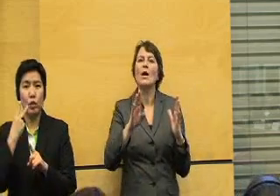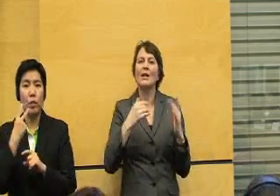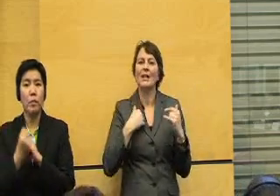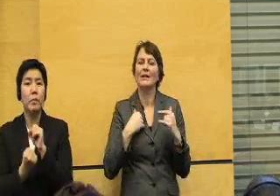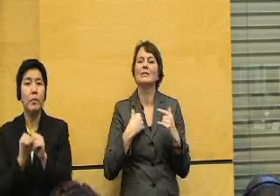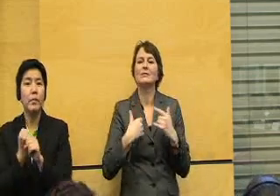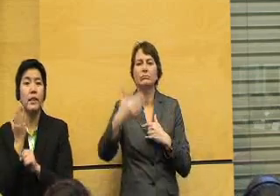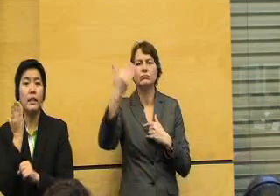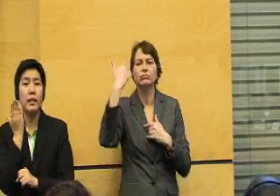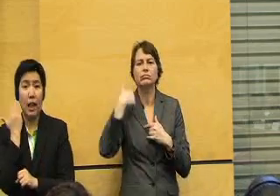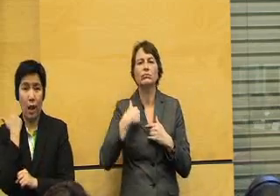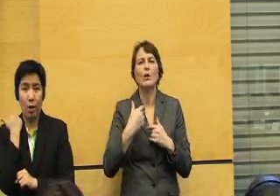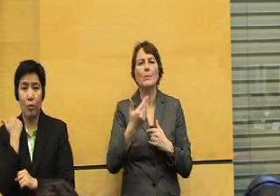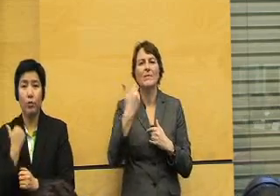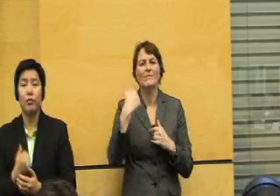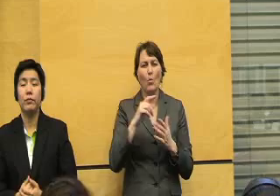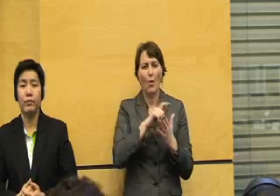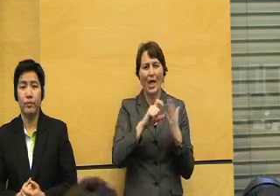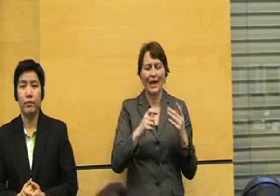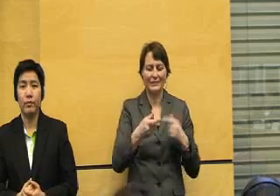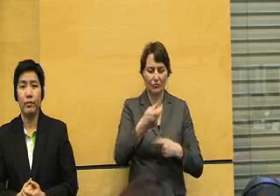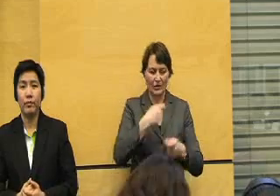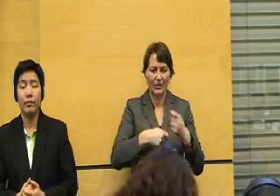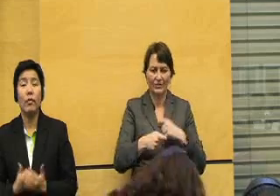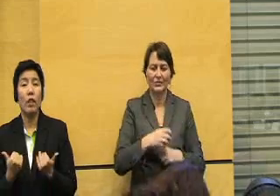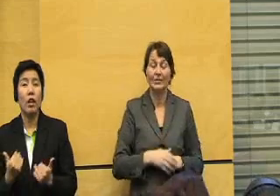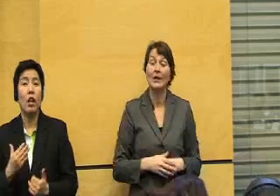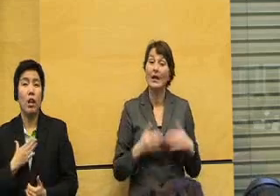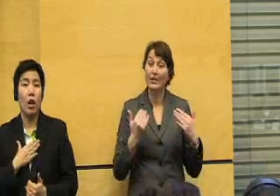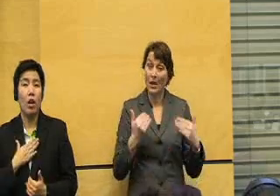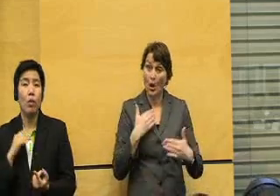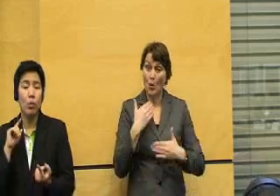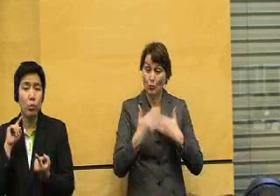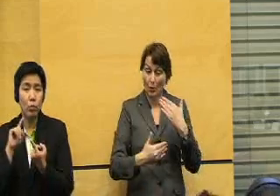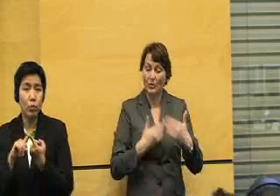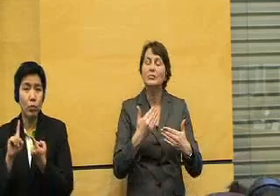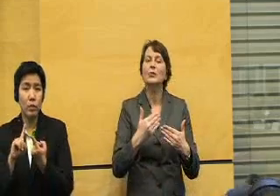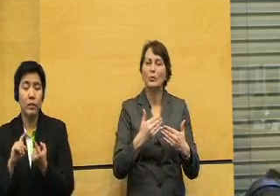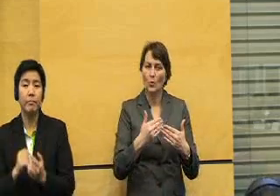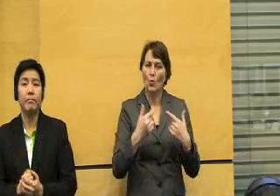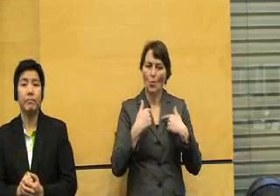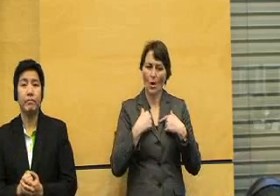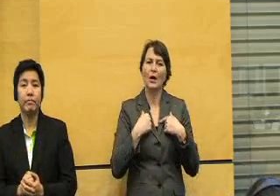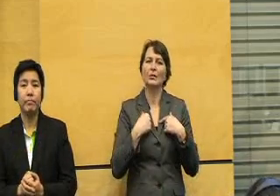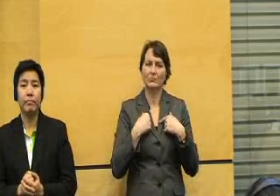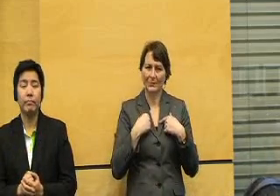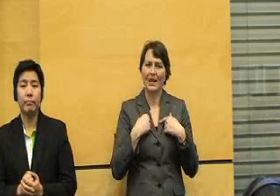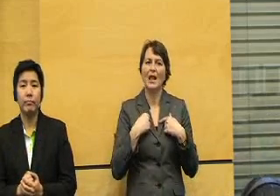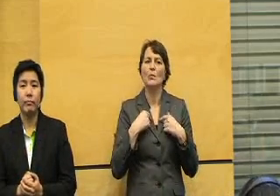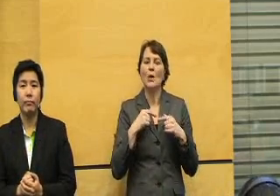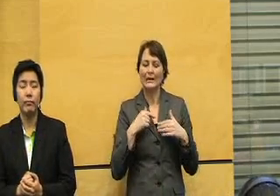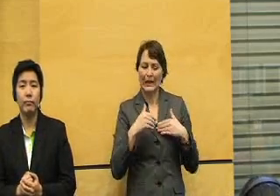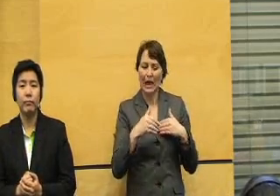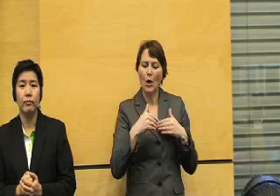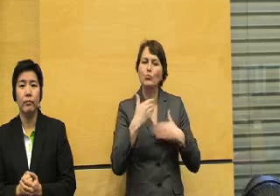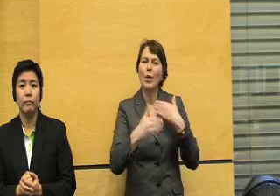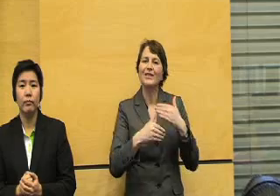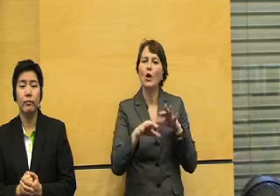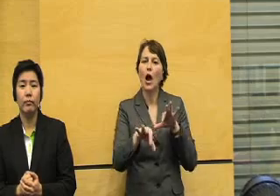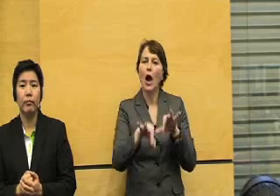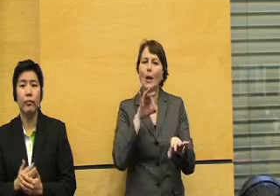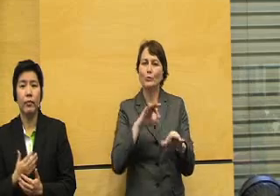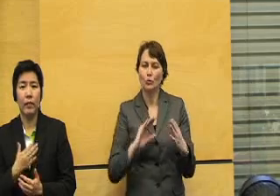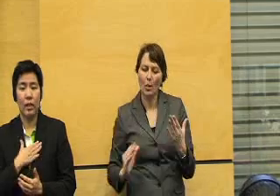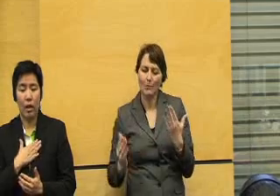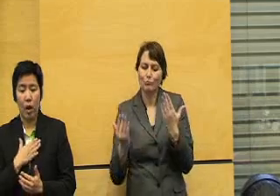Act. We are also in the process of becoming a party of optional protocol. The National